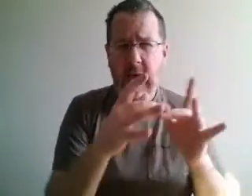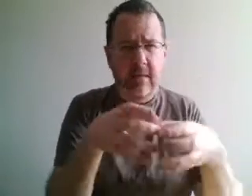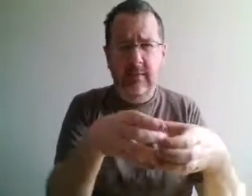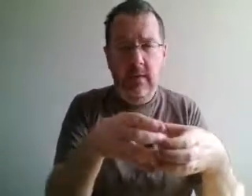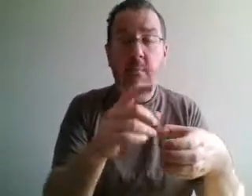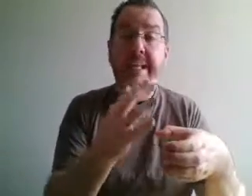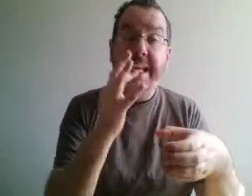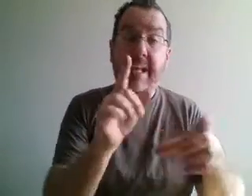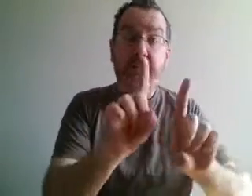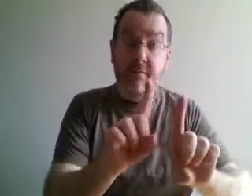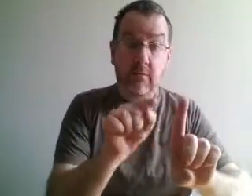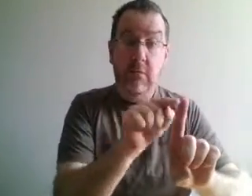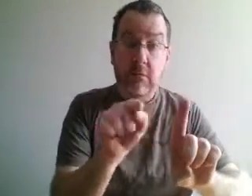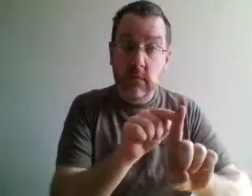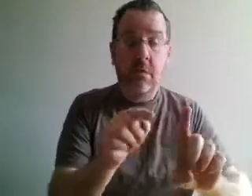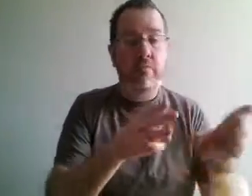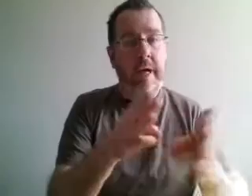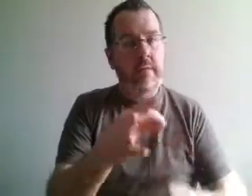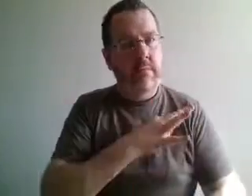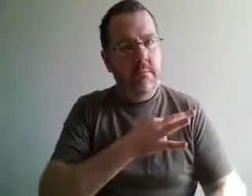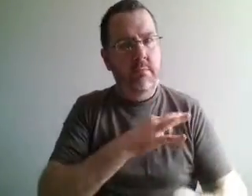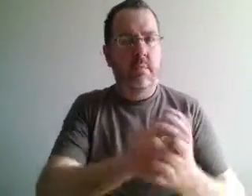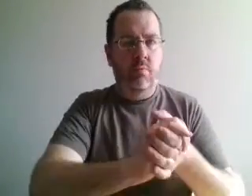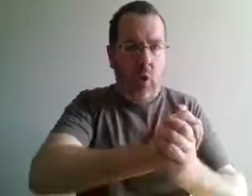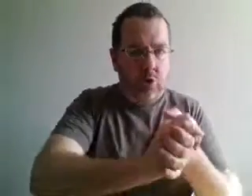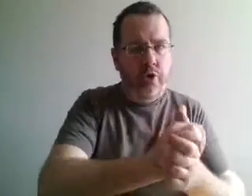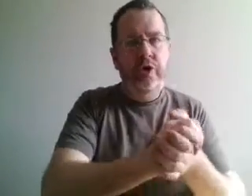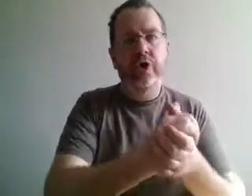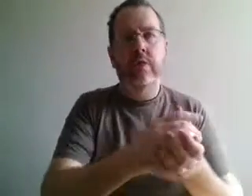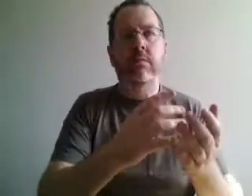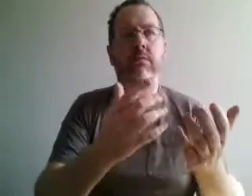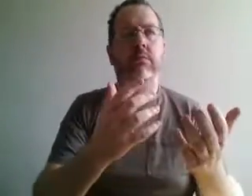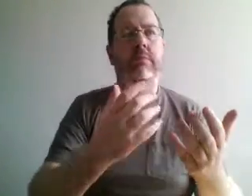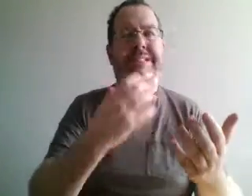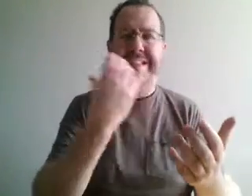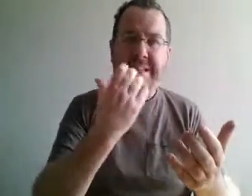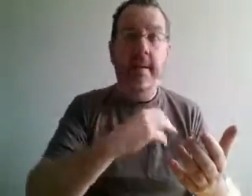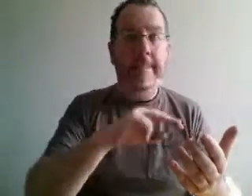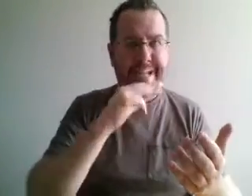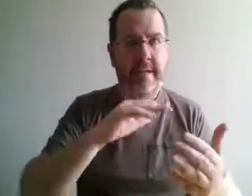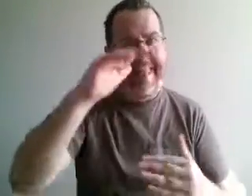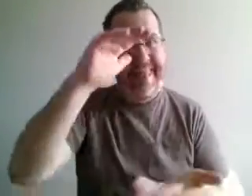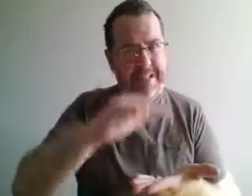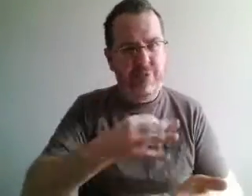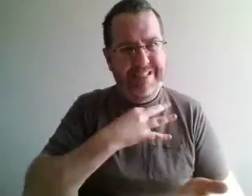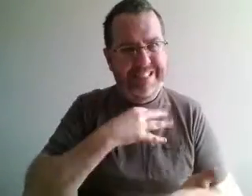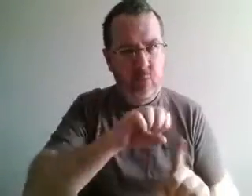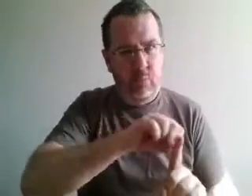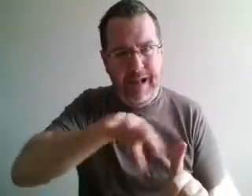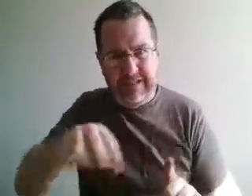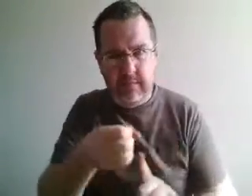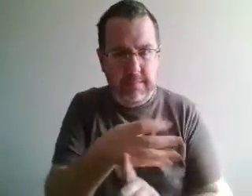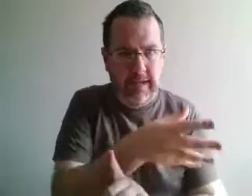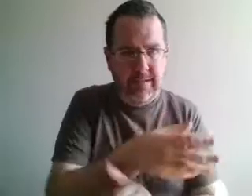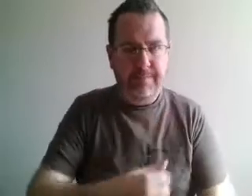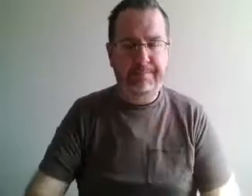cough etiquette, that minimises their risk of passing an infection on to each other. Kingston, I think you might have addressed this earlier on when we were talking